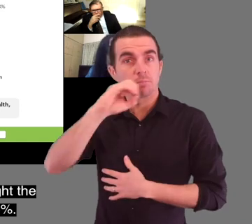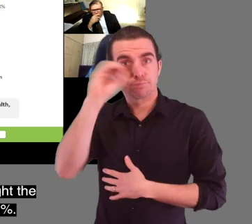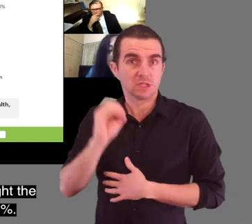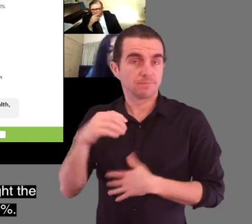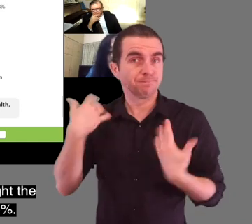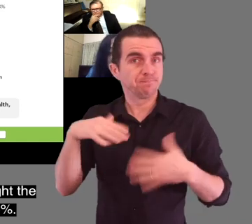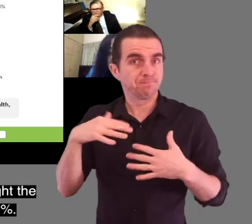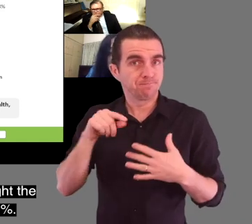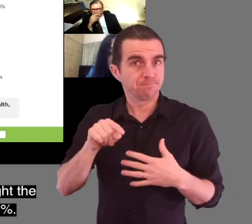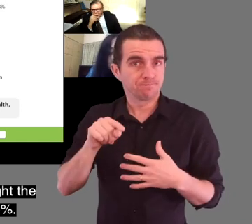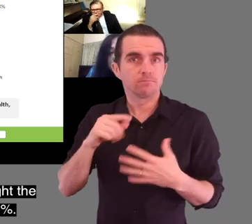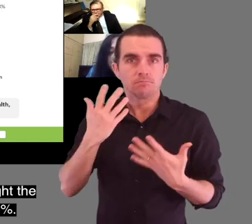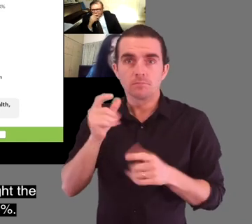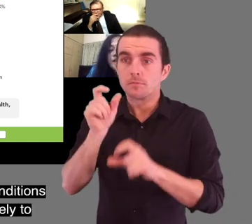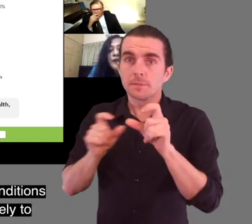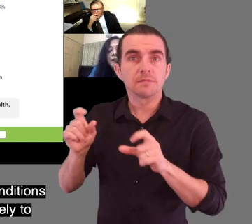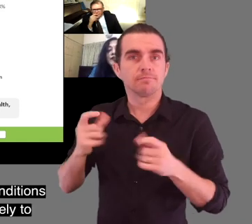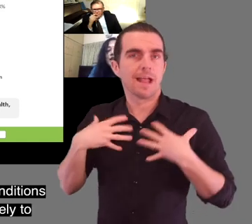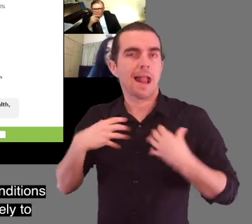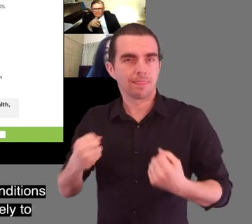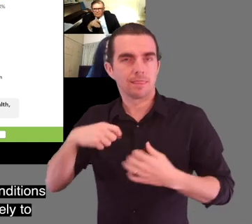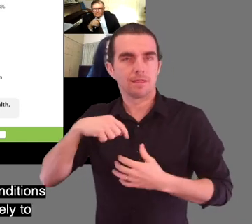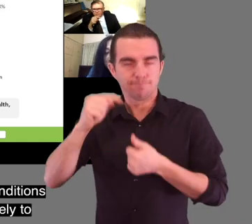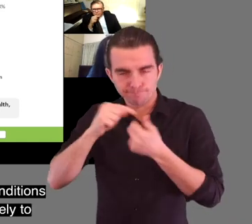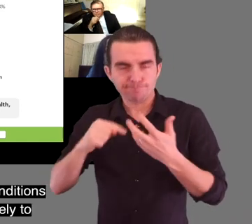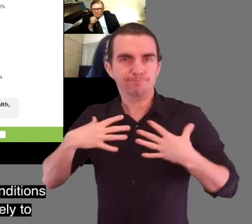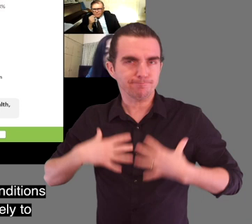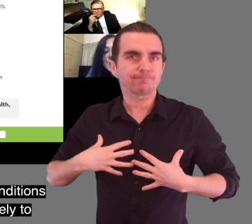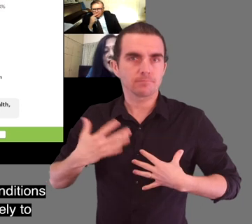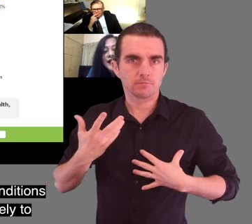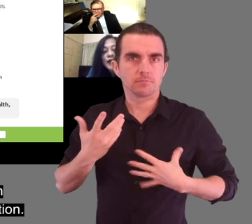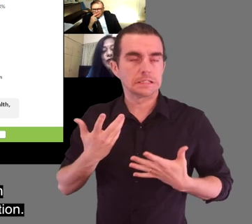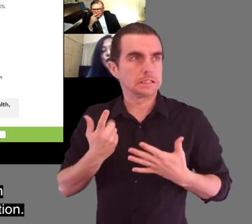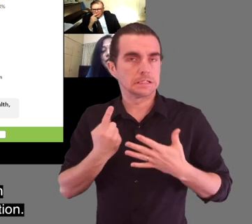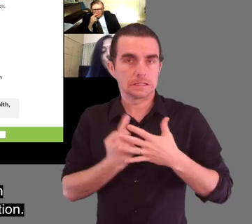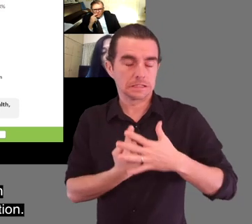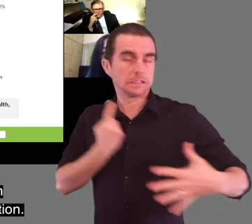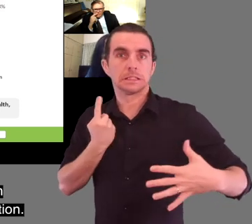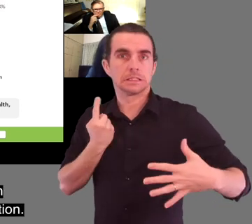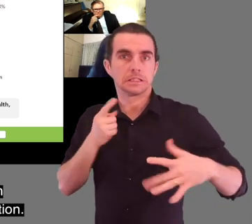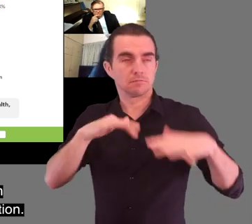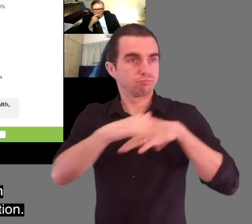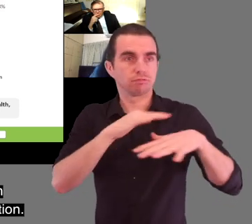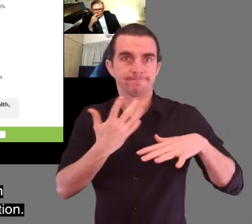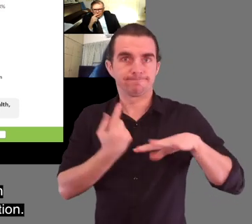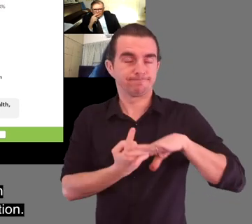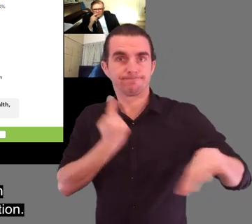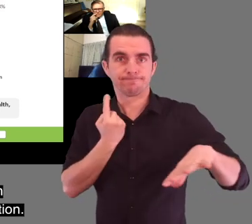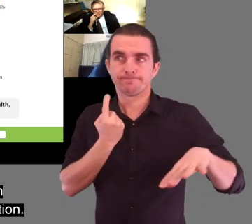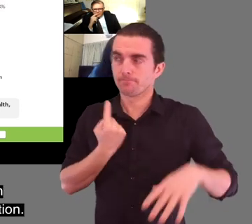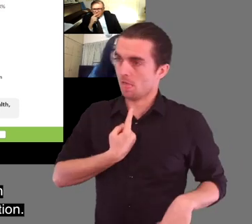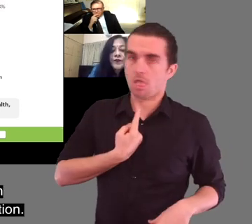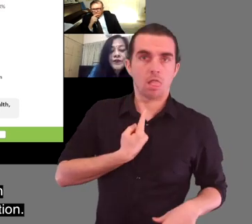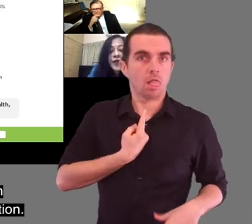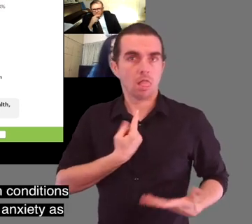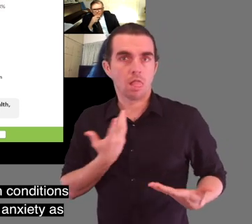percentage to 75%. People with health condition, they're twice as likely to feel lonely than the overall